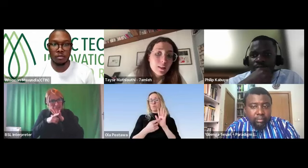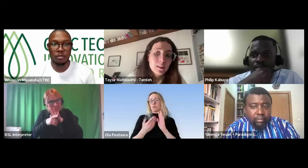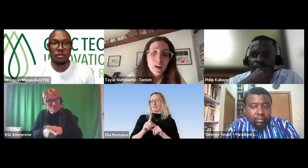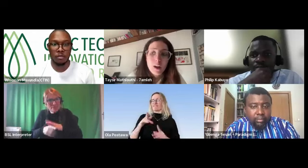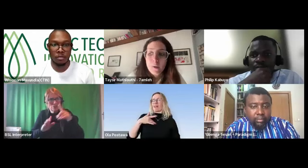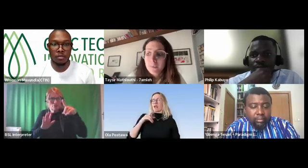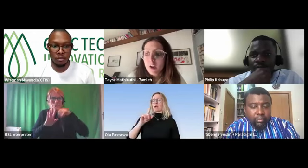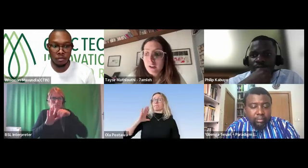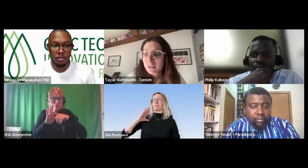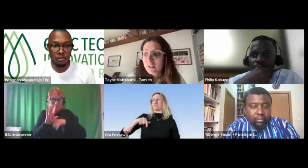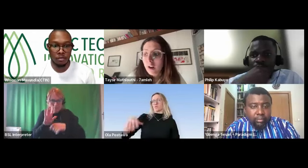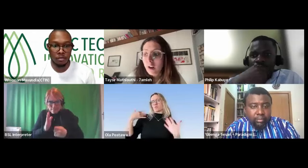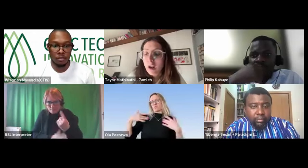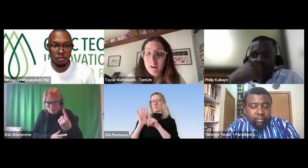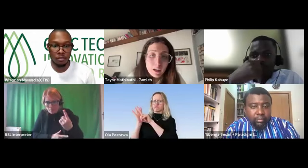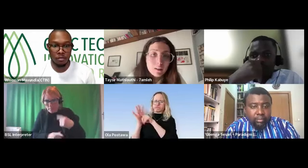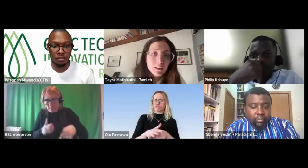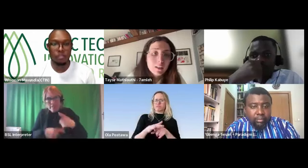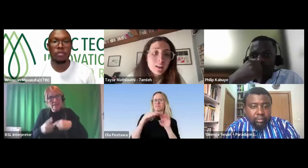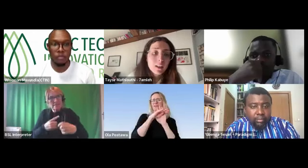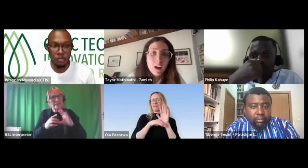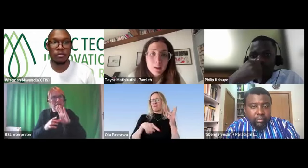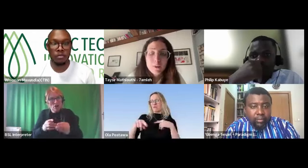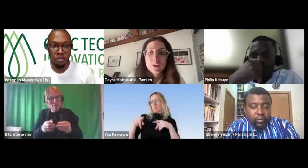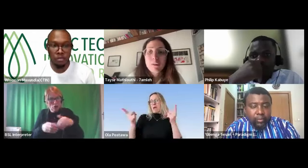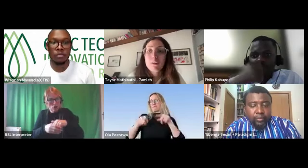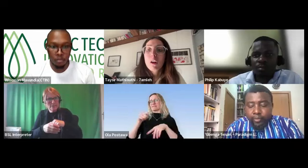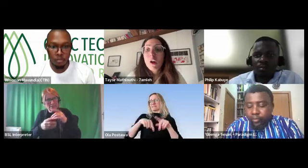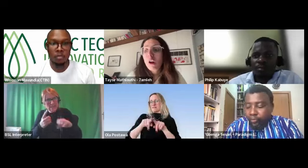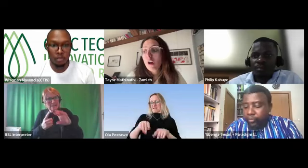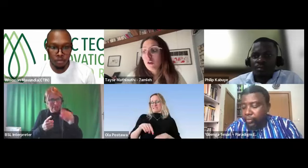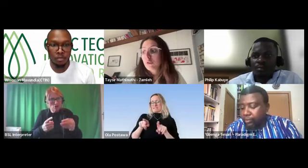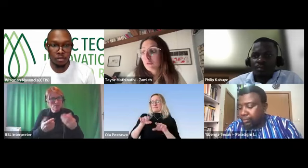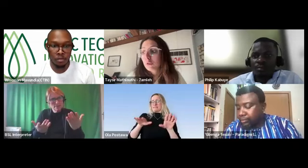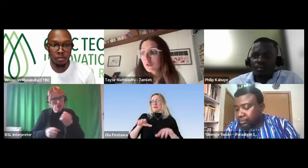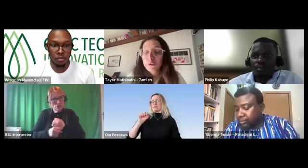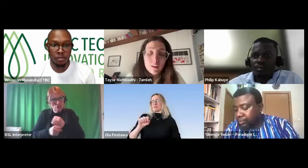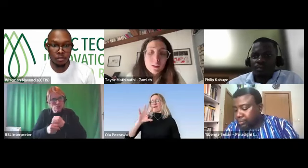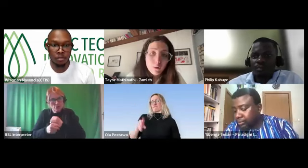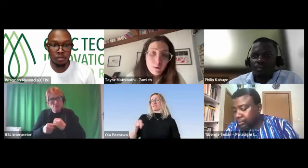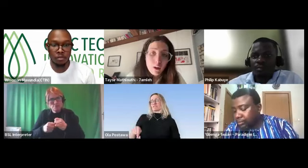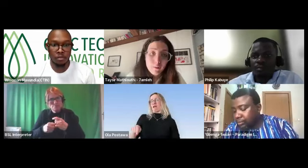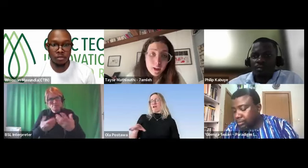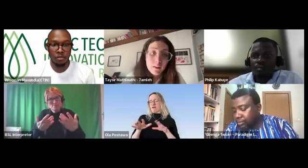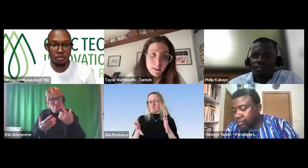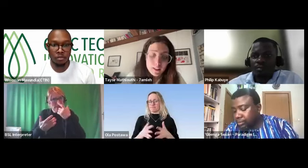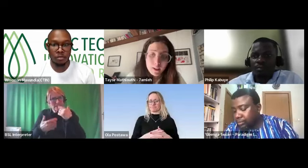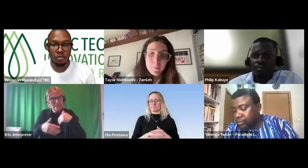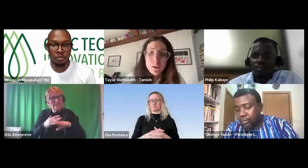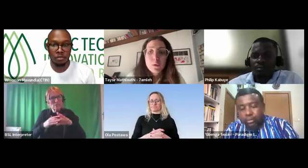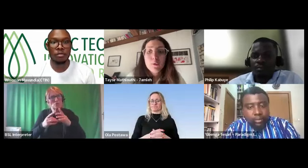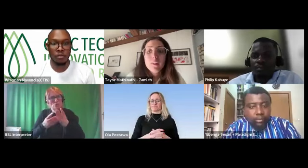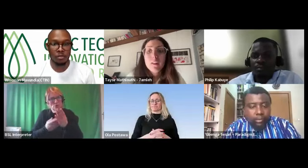discriminatory policies against Arabic content and Arabs in general could continue through via